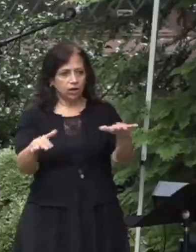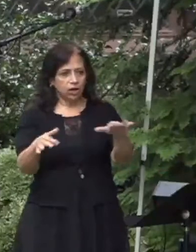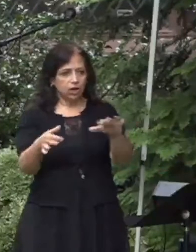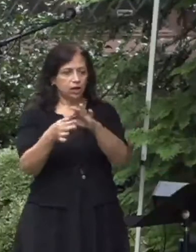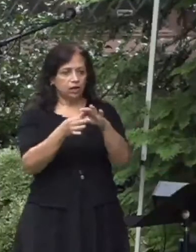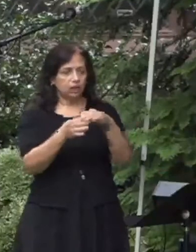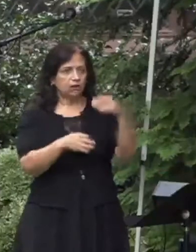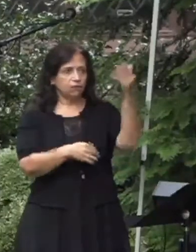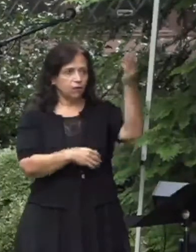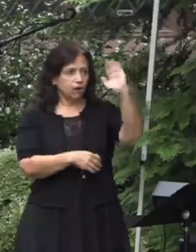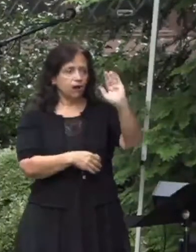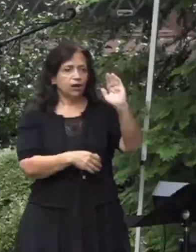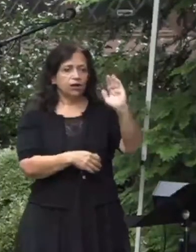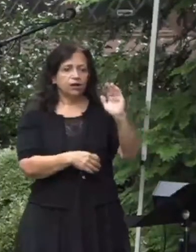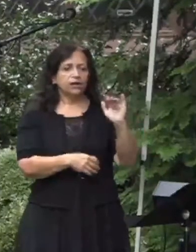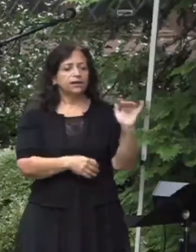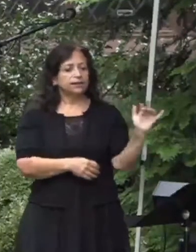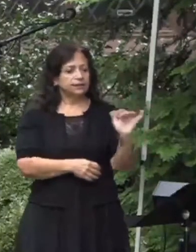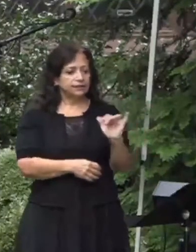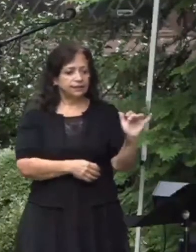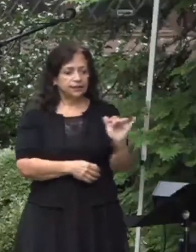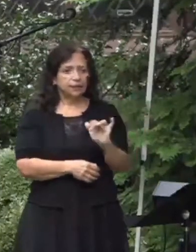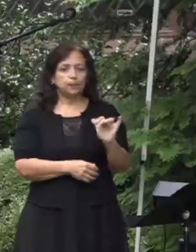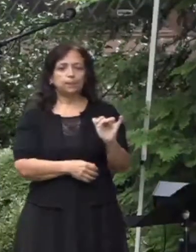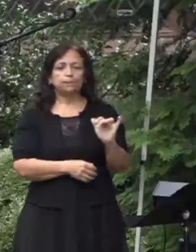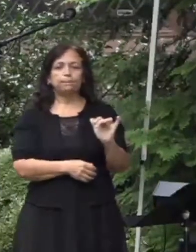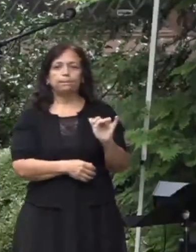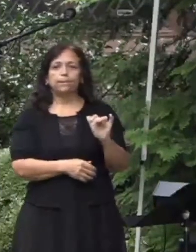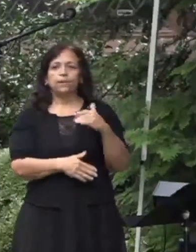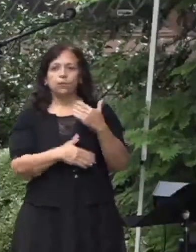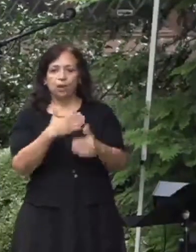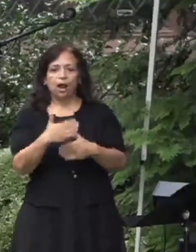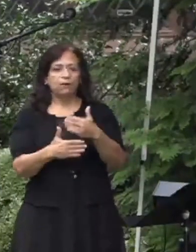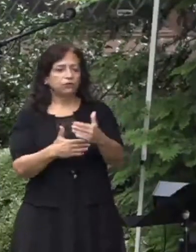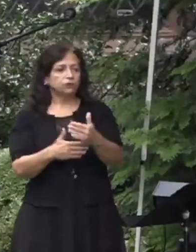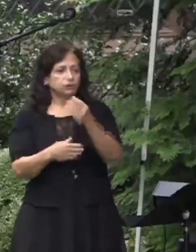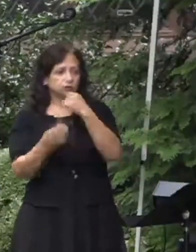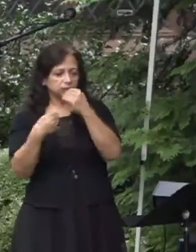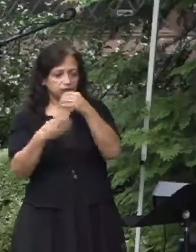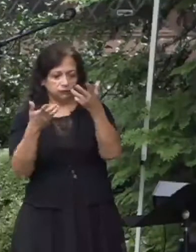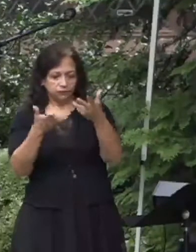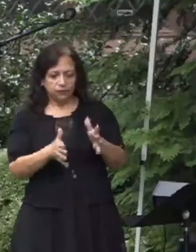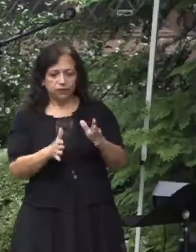God." Likewise, after the supper, he took the cup.